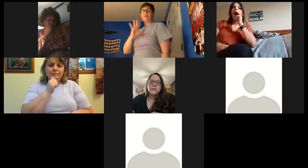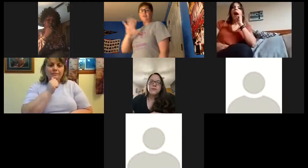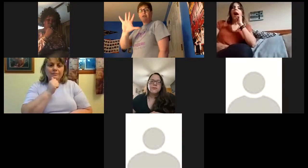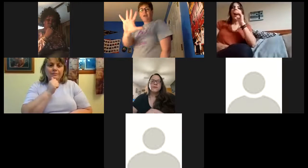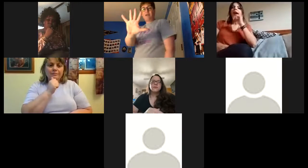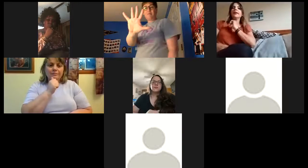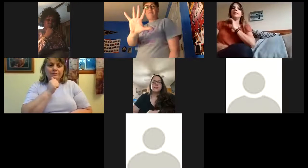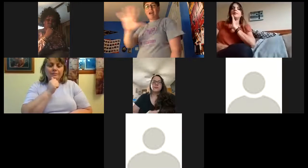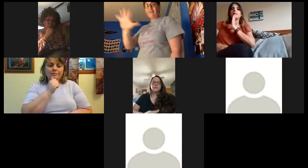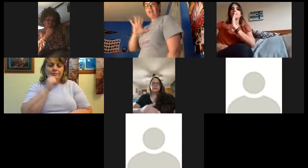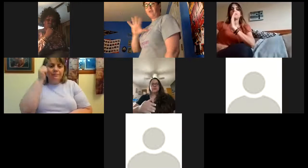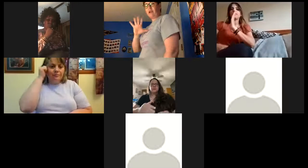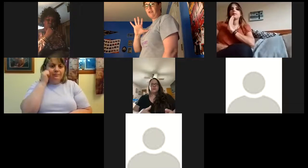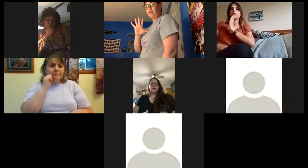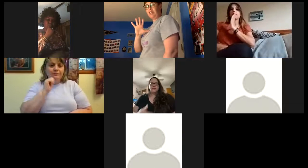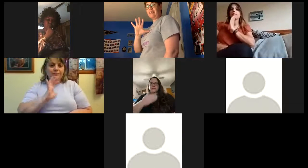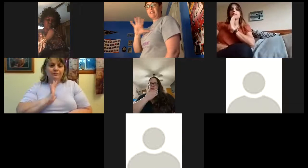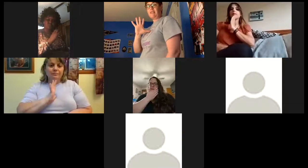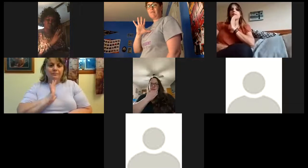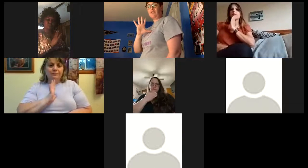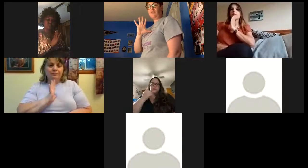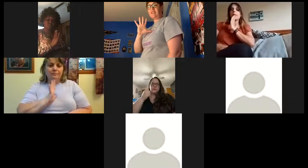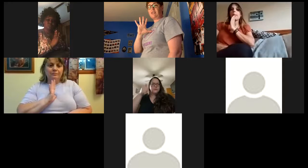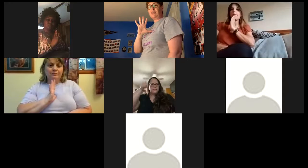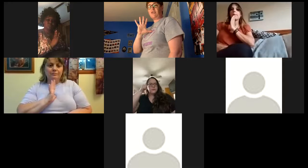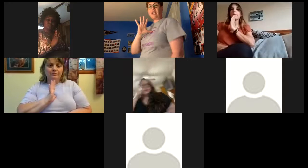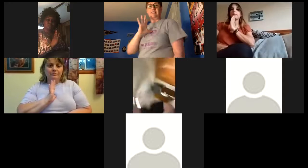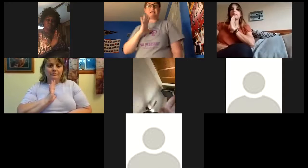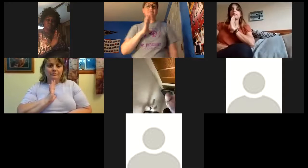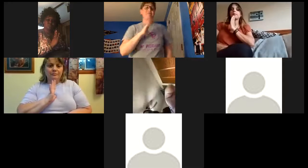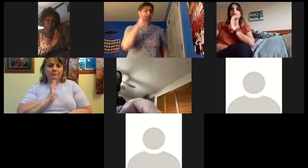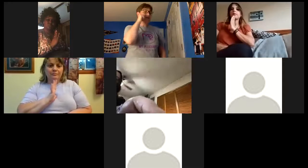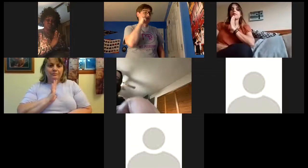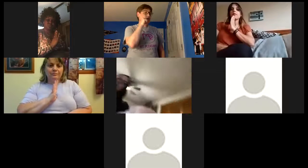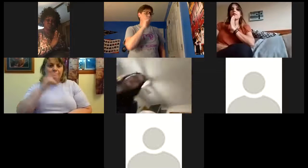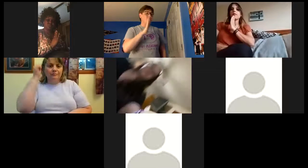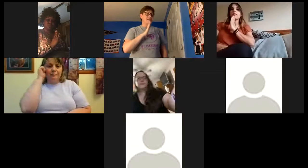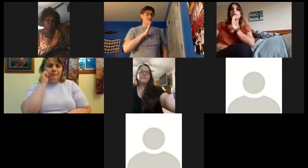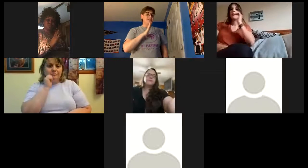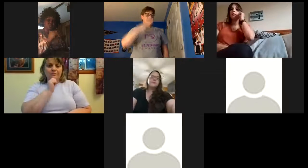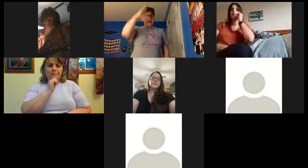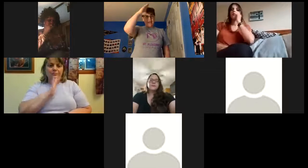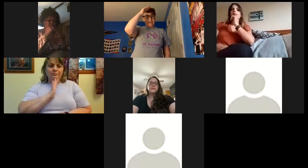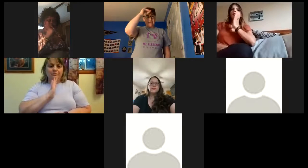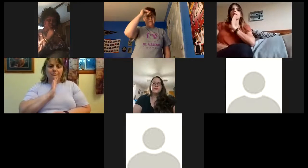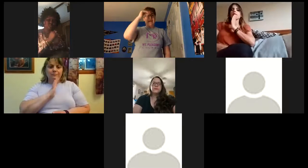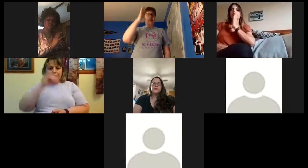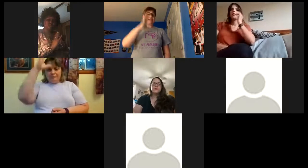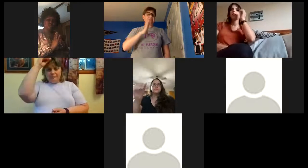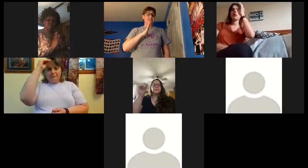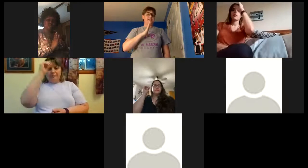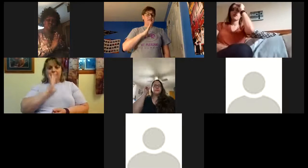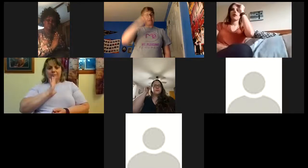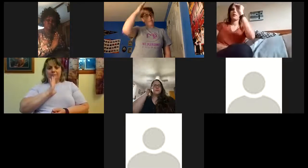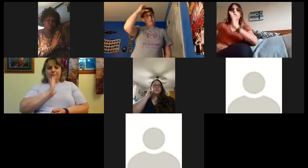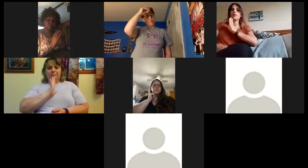just put a number 5 hand right on your chest. The thumb just rests on your chest. So woman, and then man